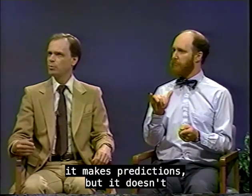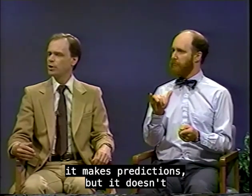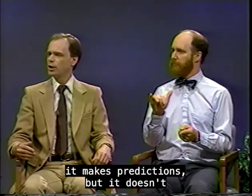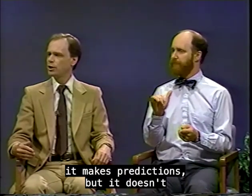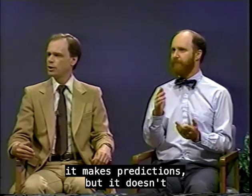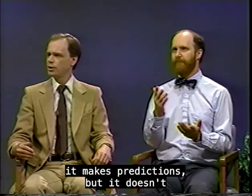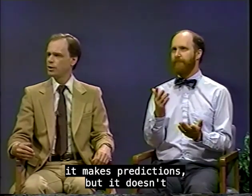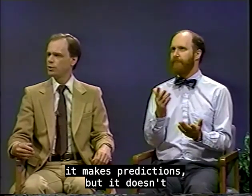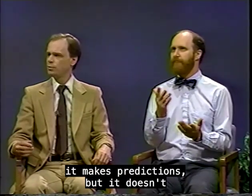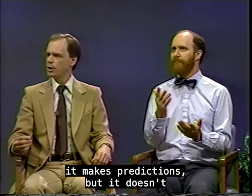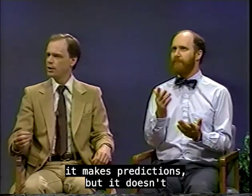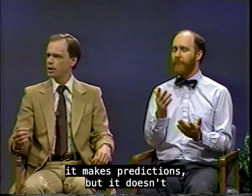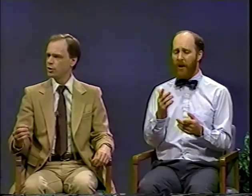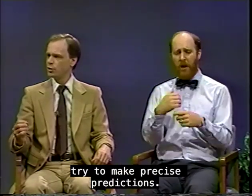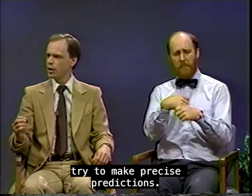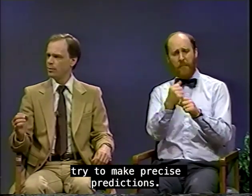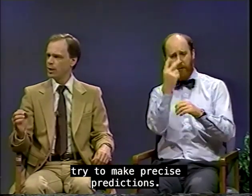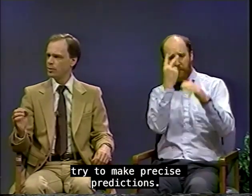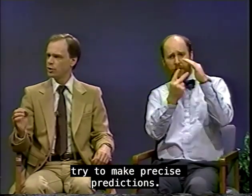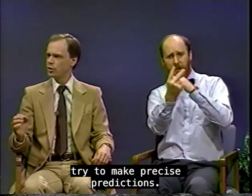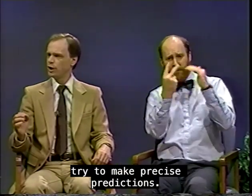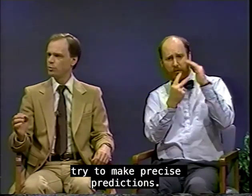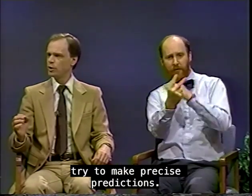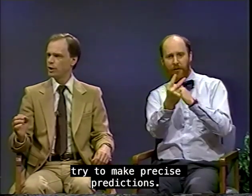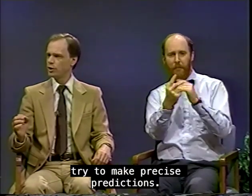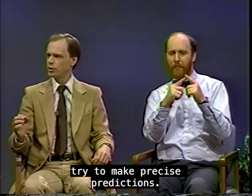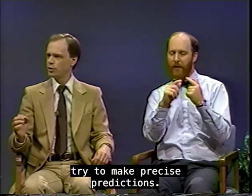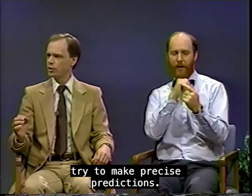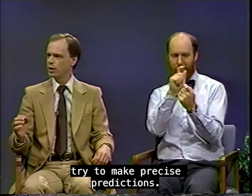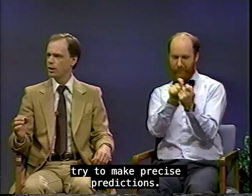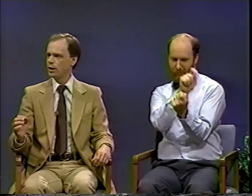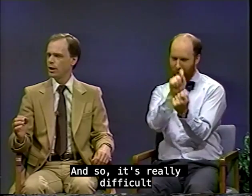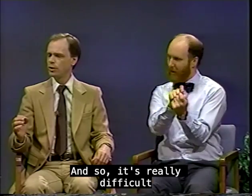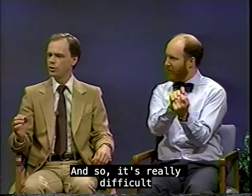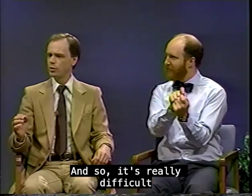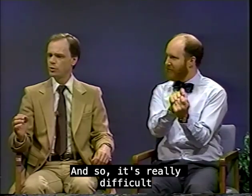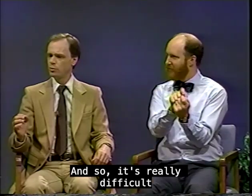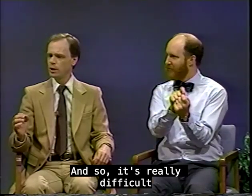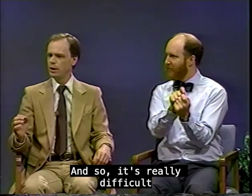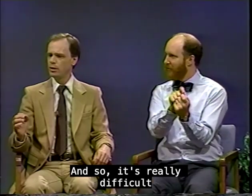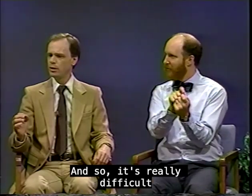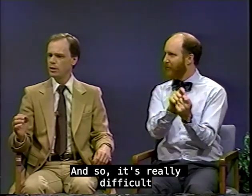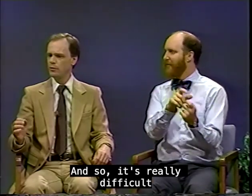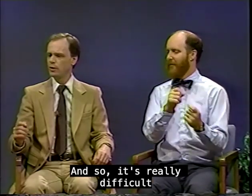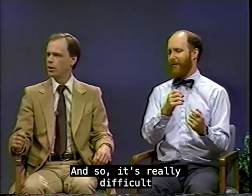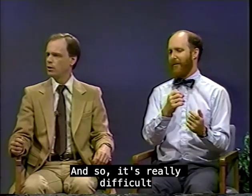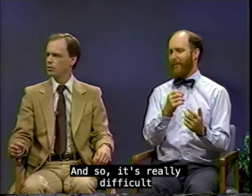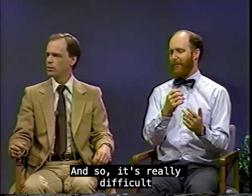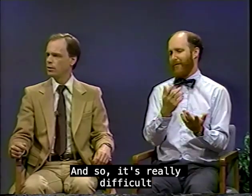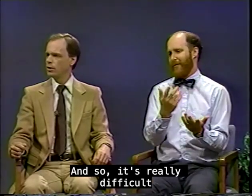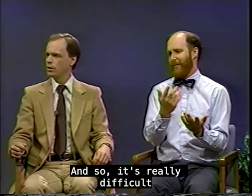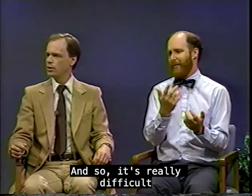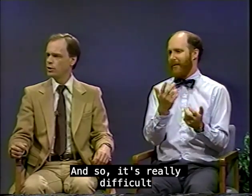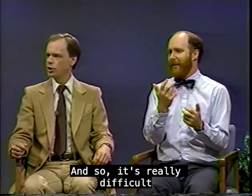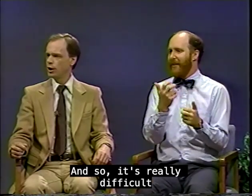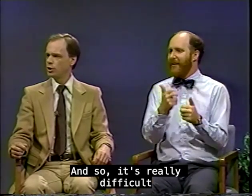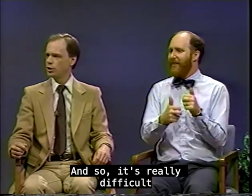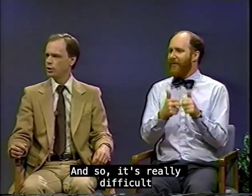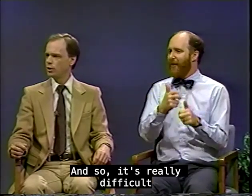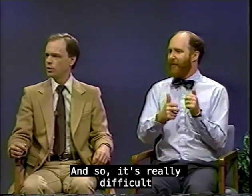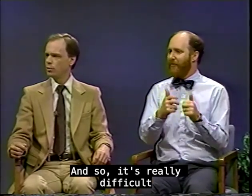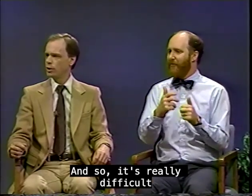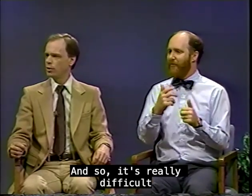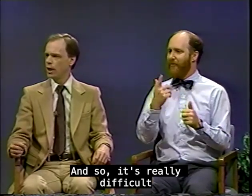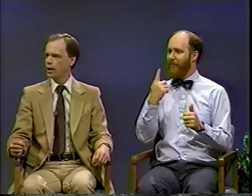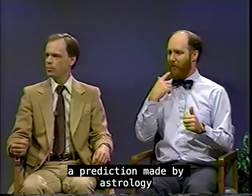it makes predictions, but it doesn't try to make precise predictions. And so it's really difficult to